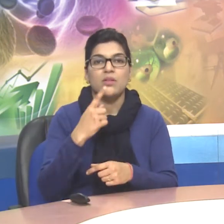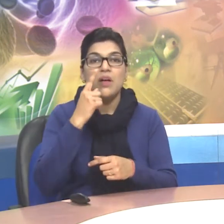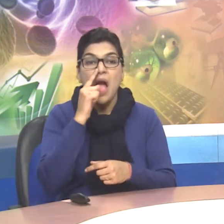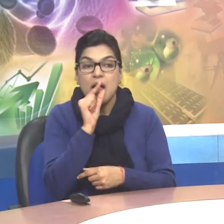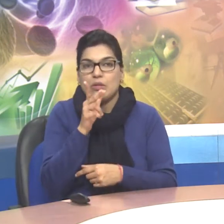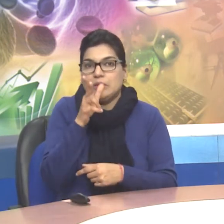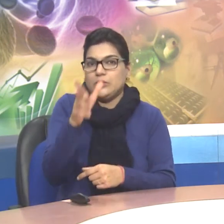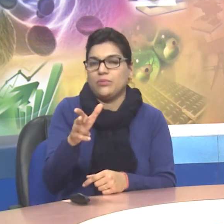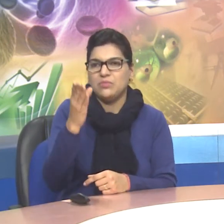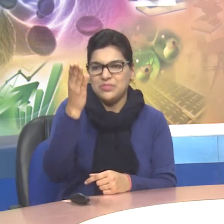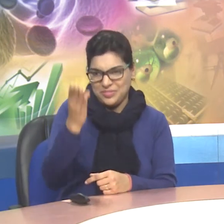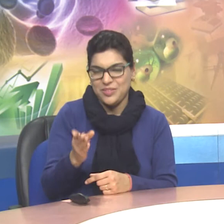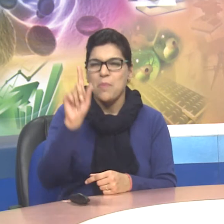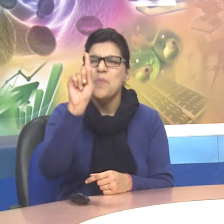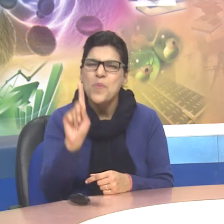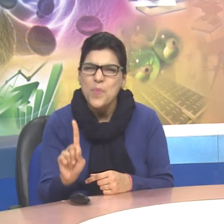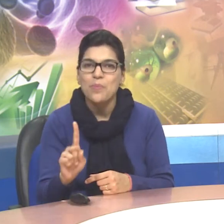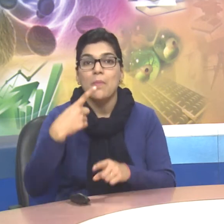Sunita brought her home.